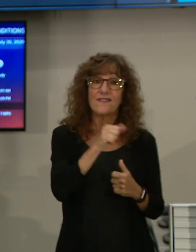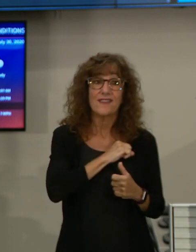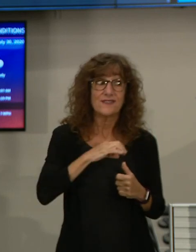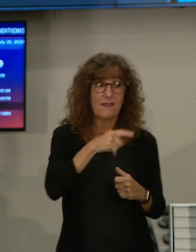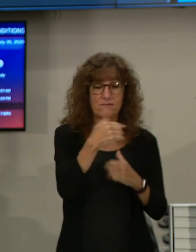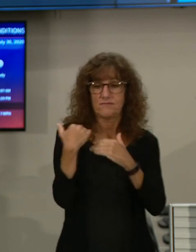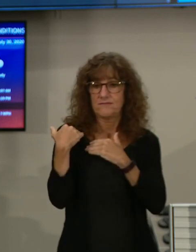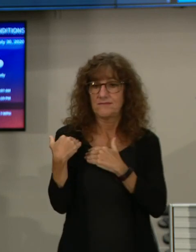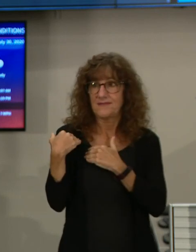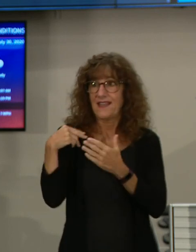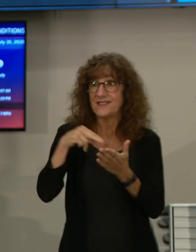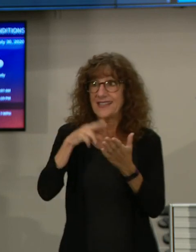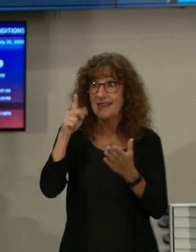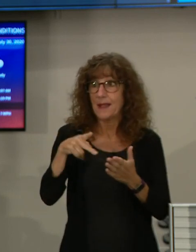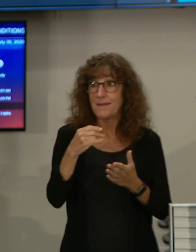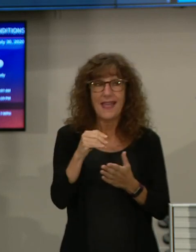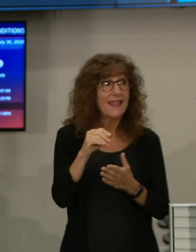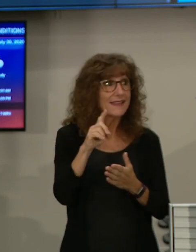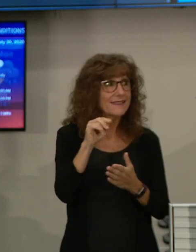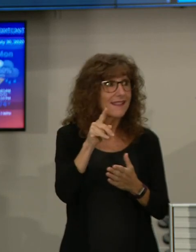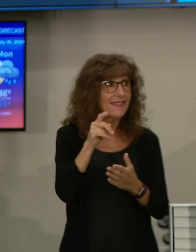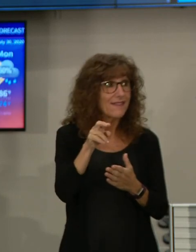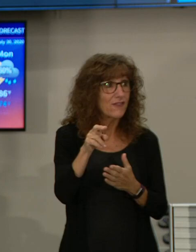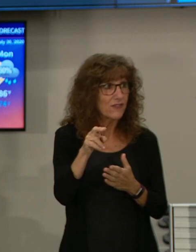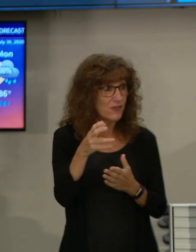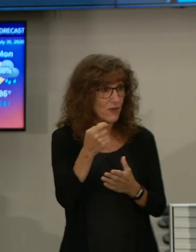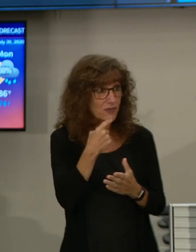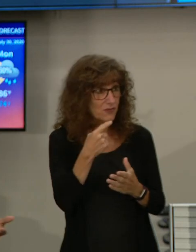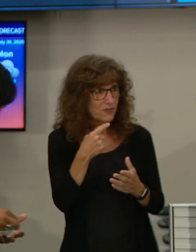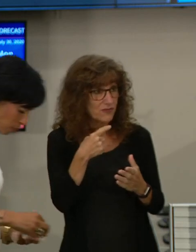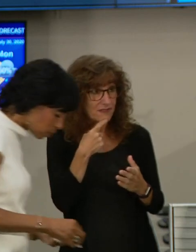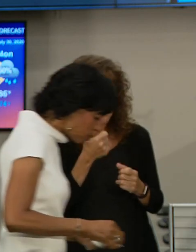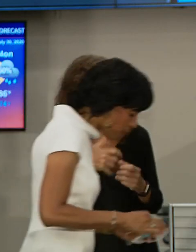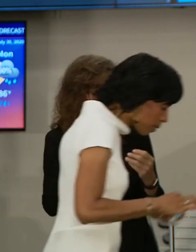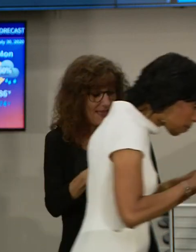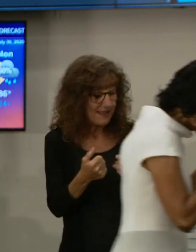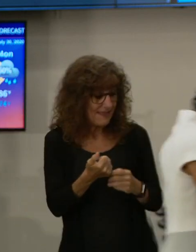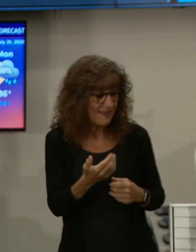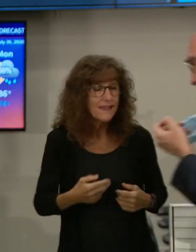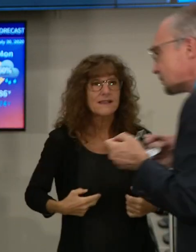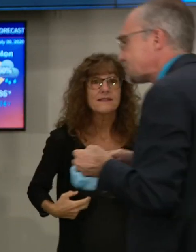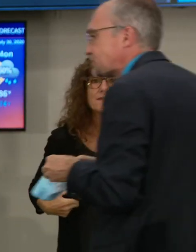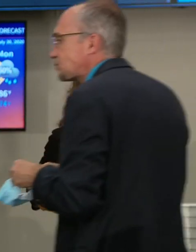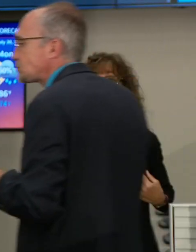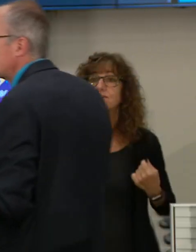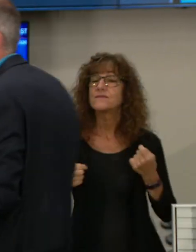charge of Stand Up and Deliver. Let me see whether there's anything additional you want to add to that.